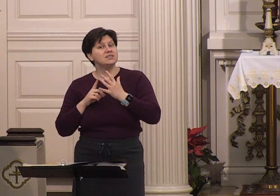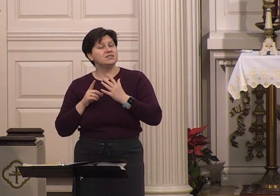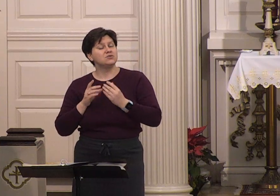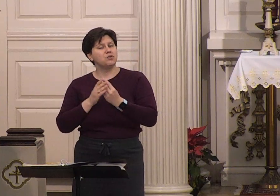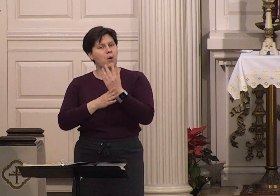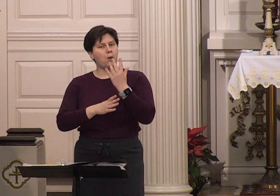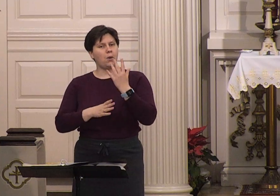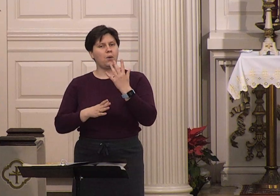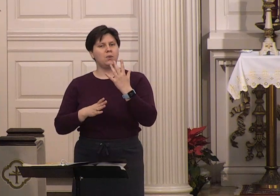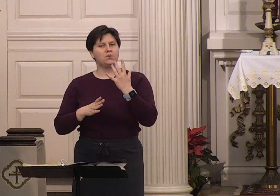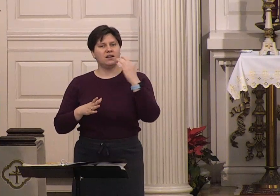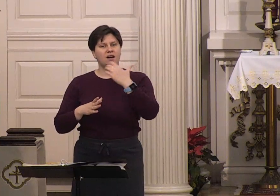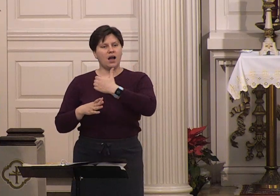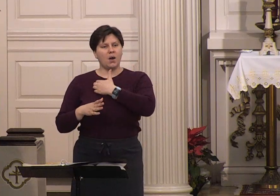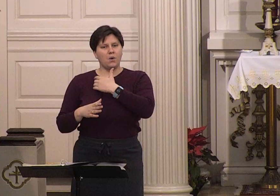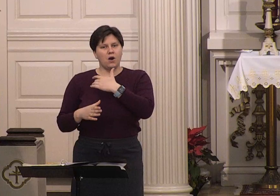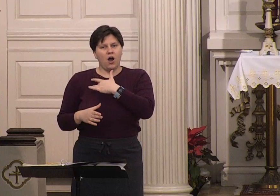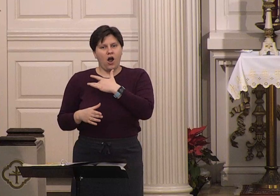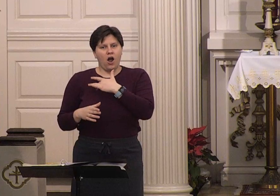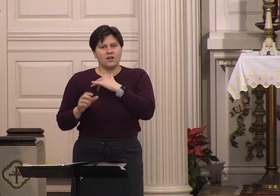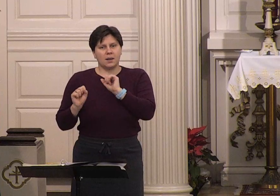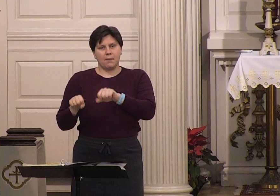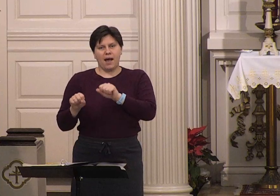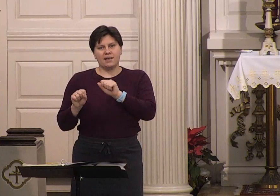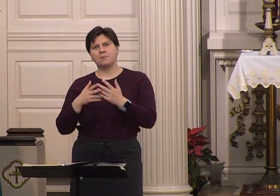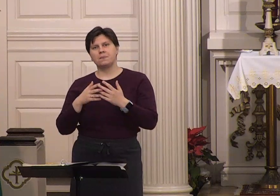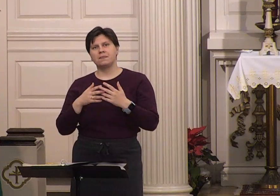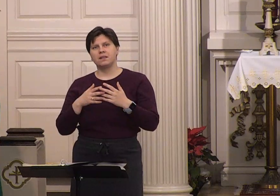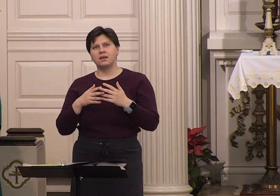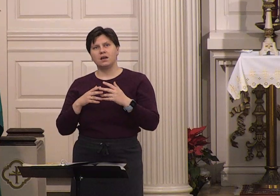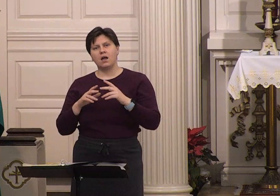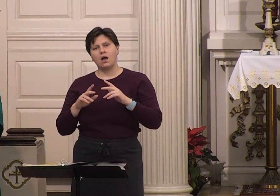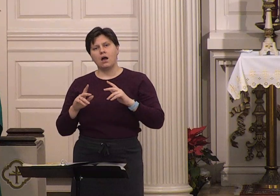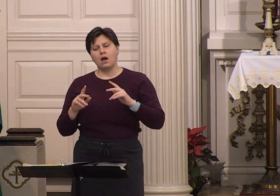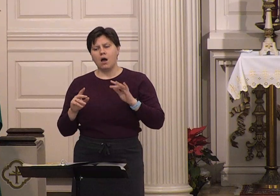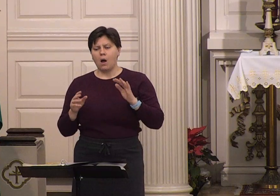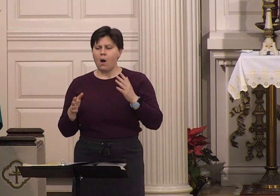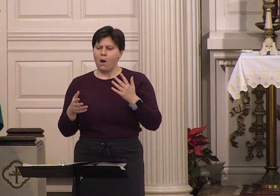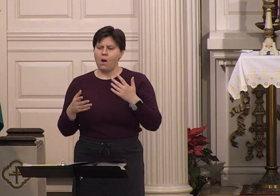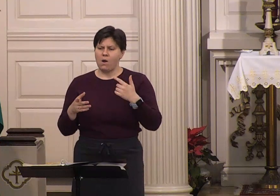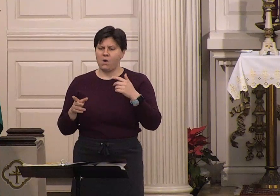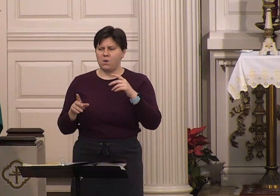to go from being people to whom these things happen.